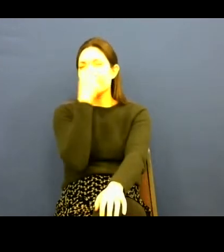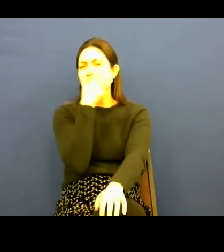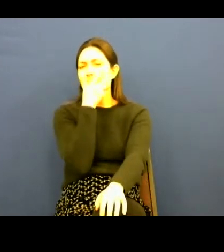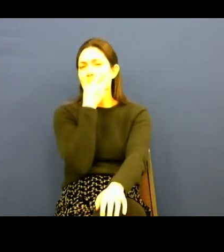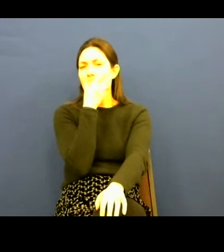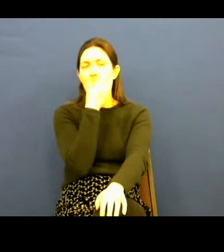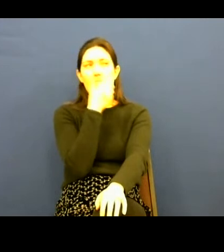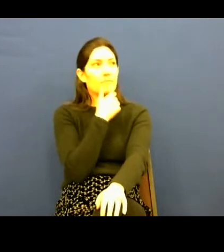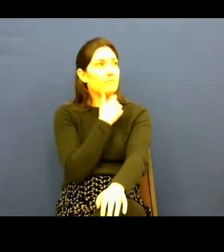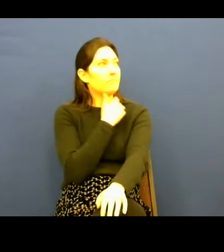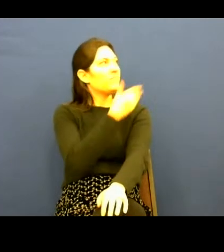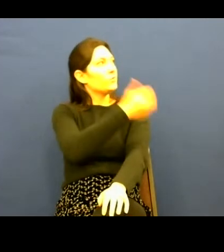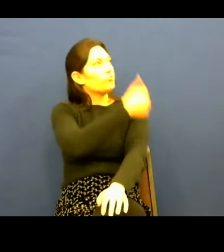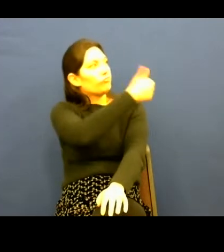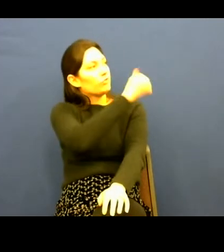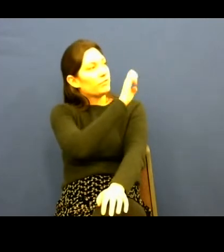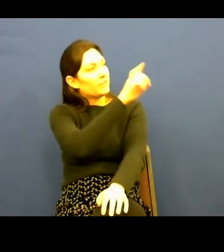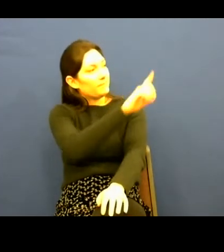so Evan